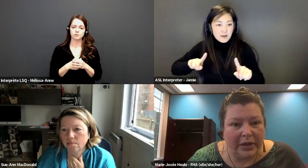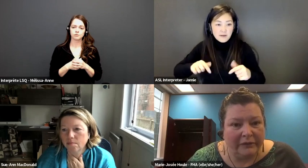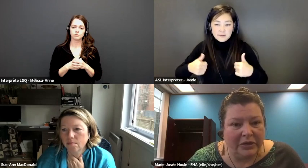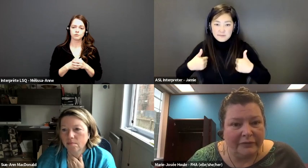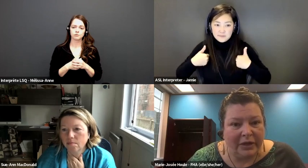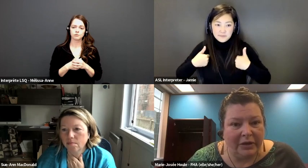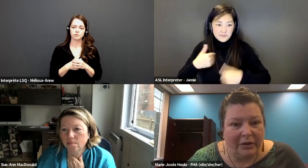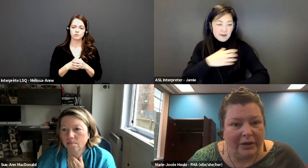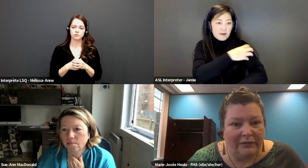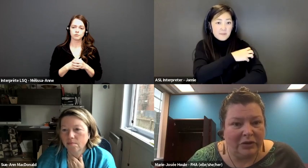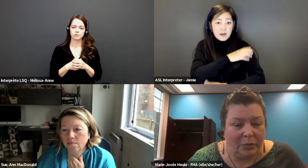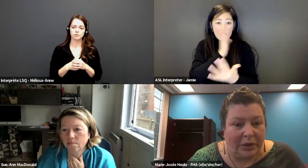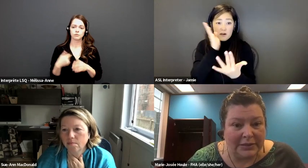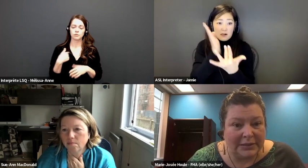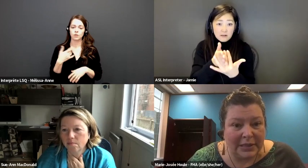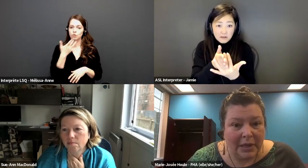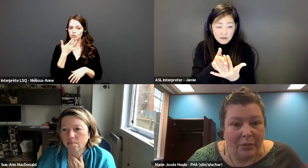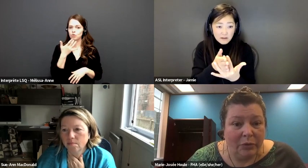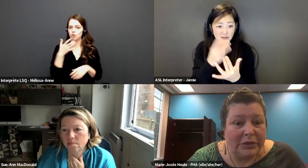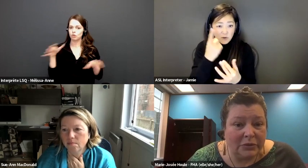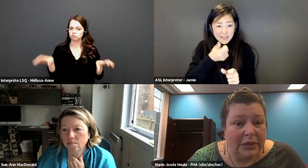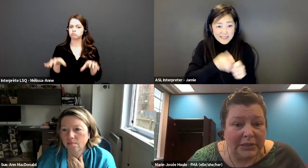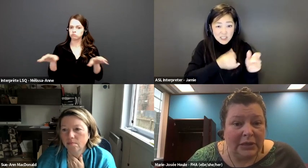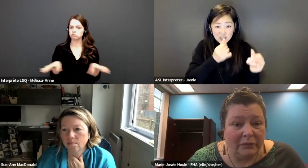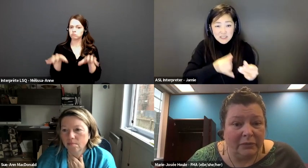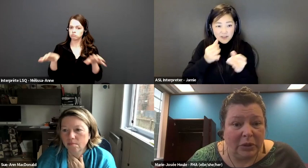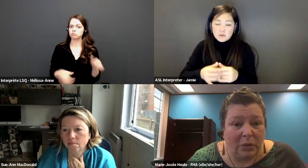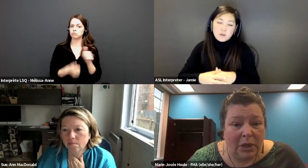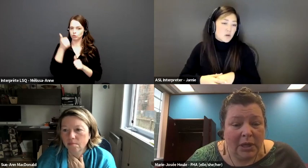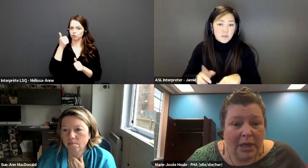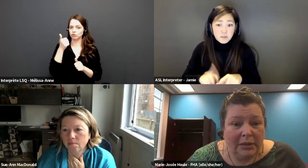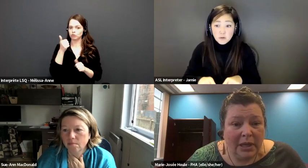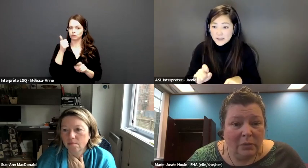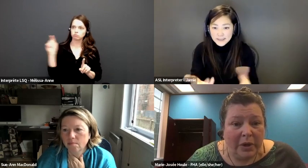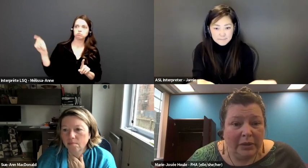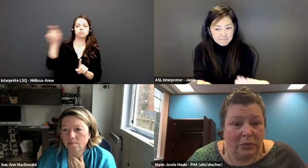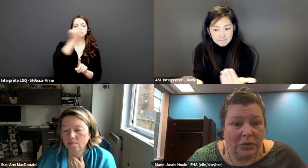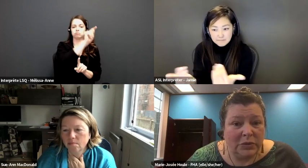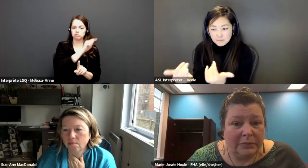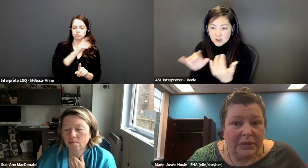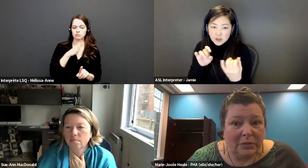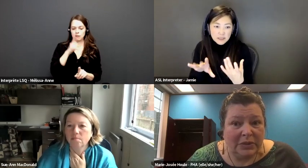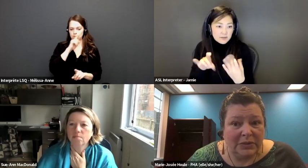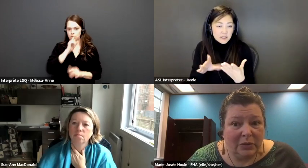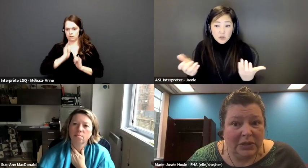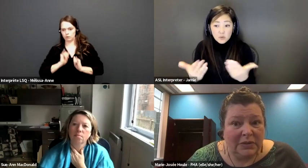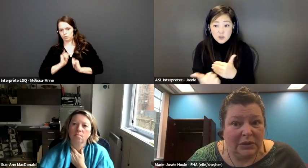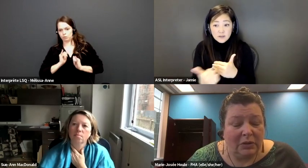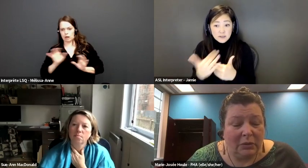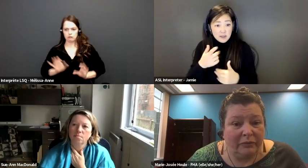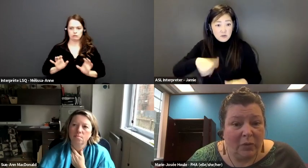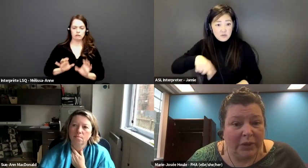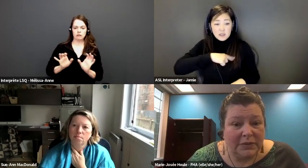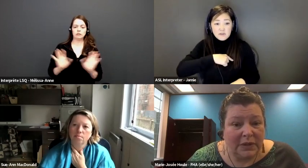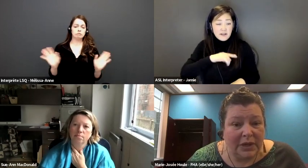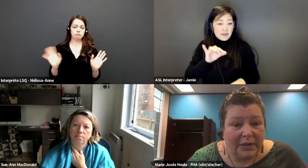to kind of intervene on an individual basis. But we do need to hear from you, and what you do submit to us, you know, it is an